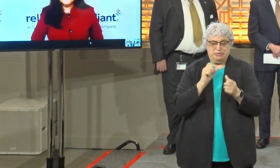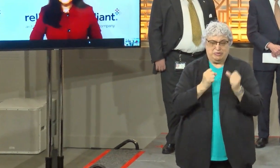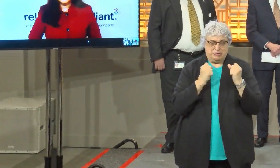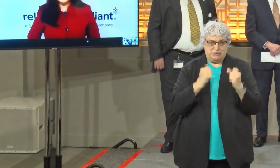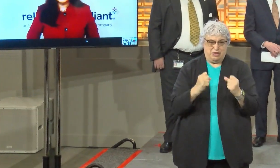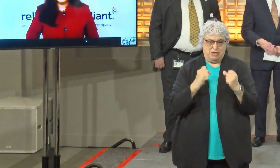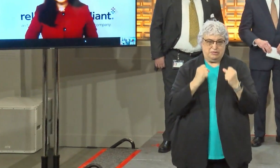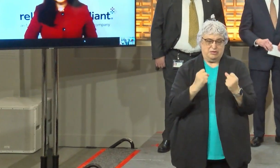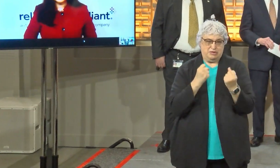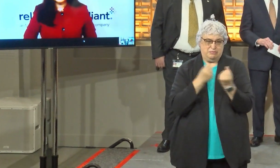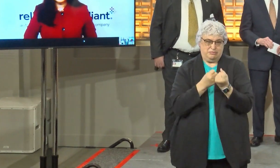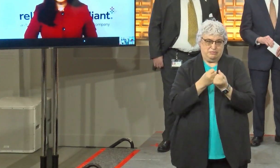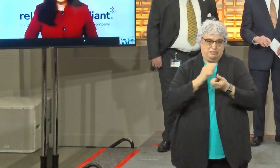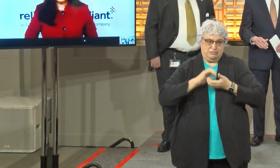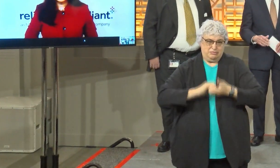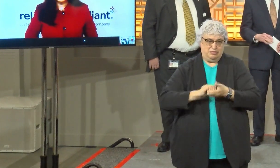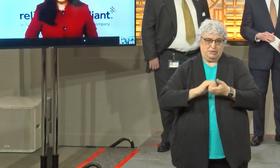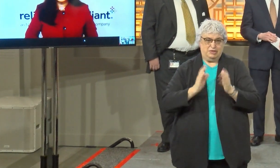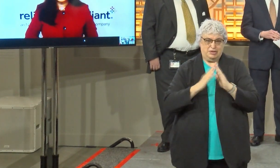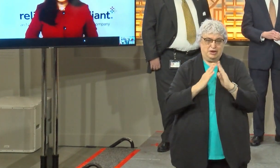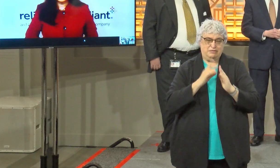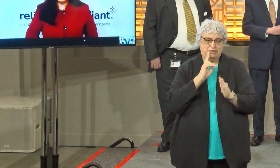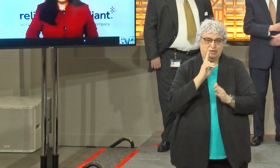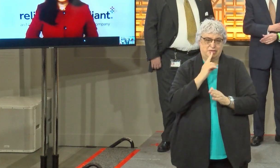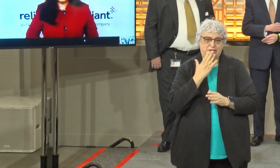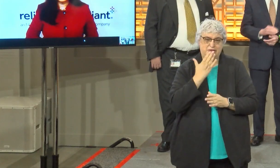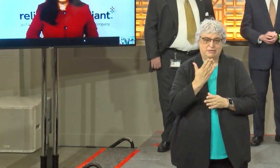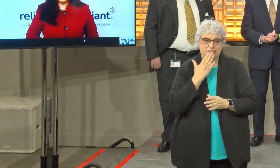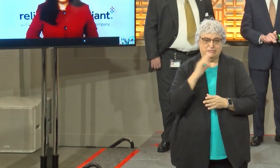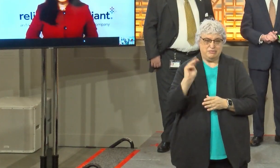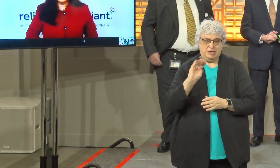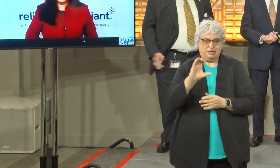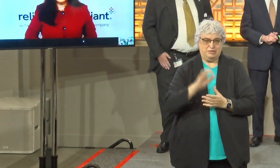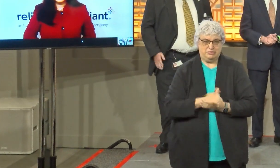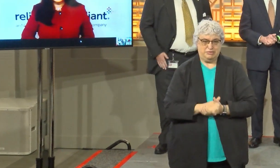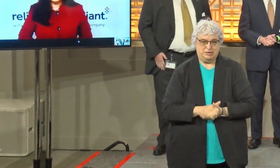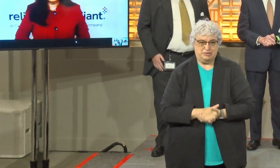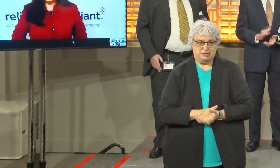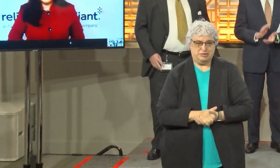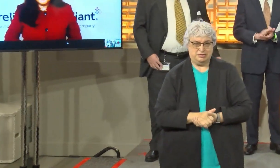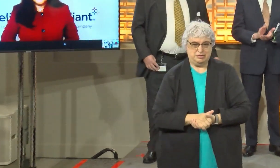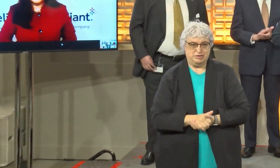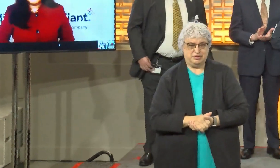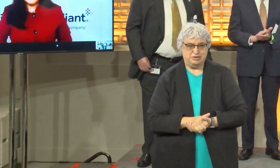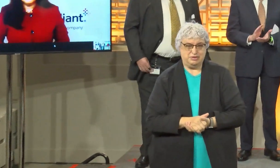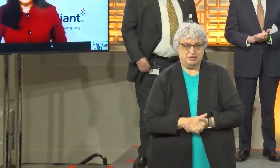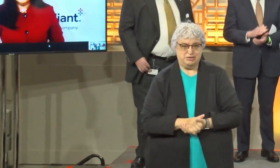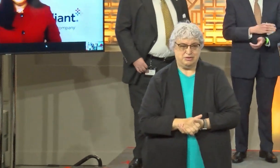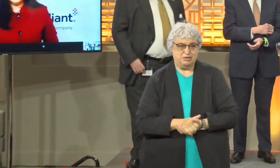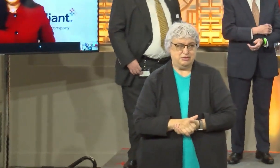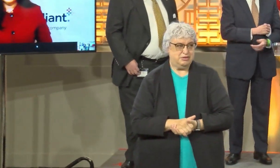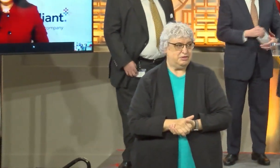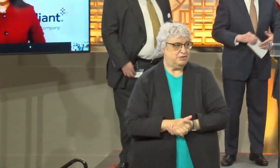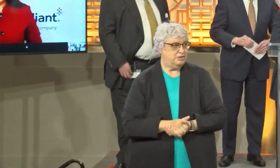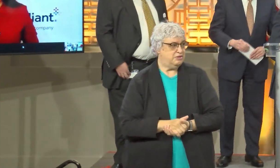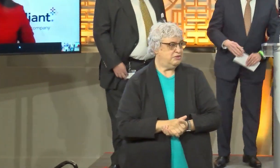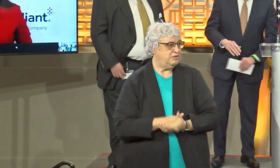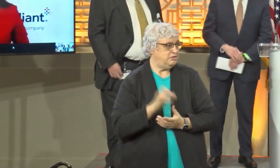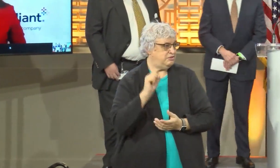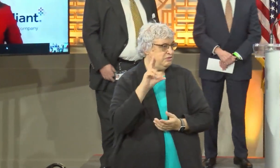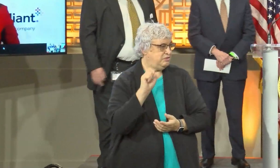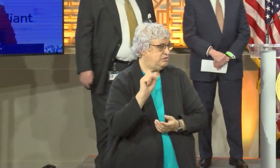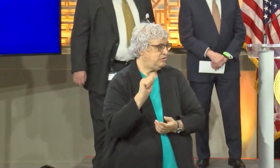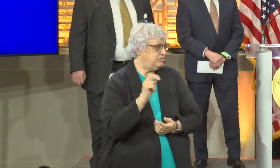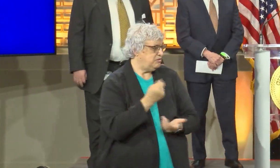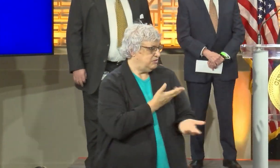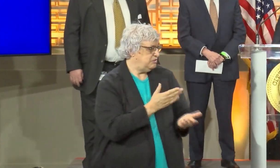strong partner to the city of Houston. All the best. Merry Christmas to you. With that, Susan, I'll give it back